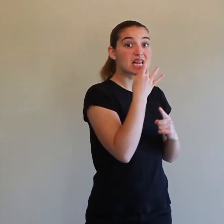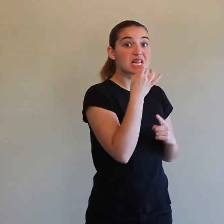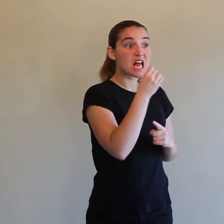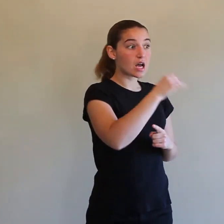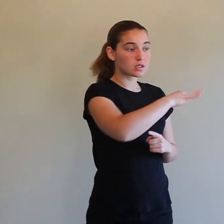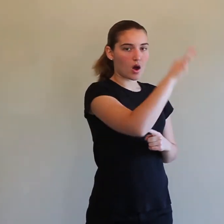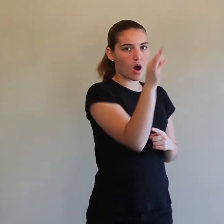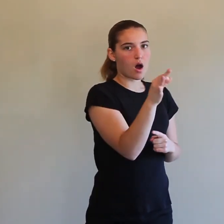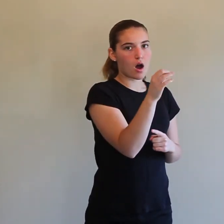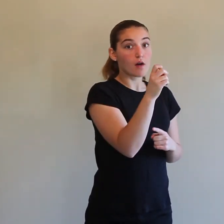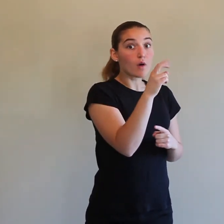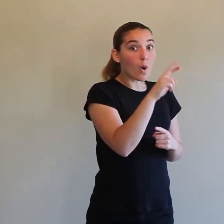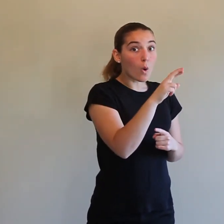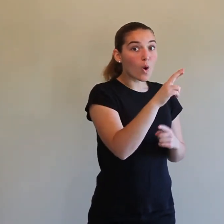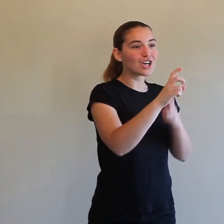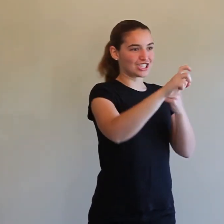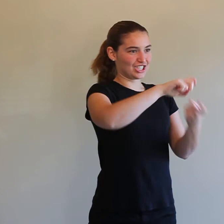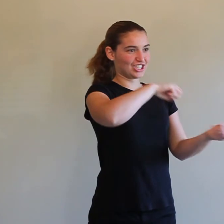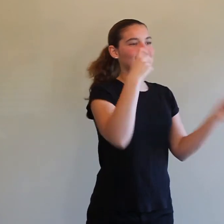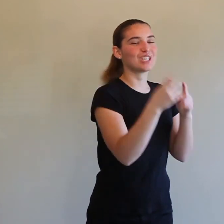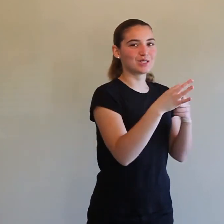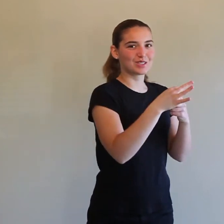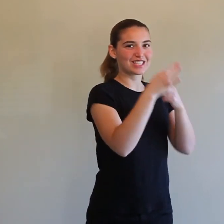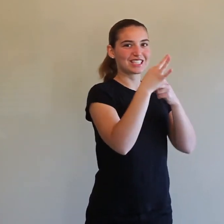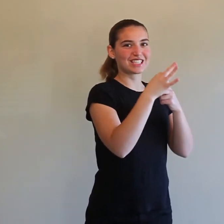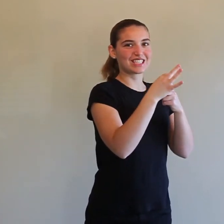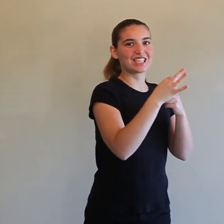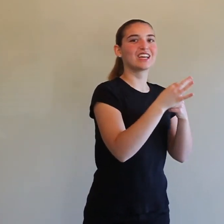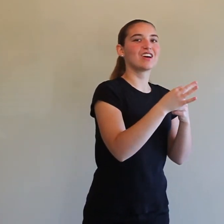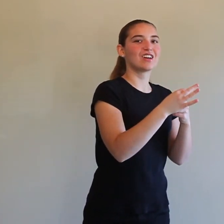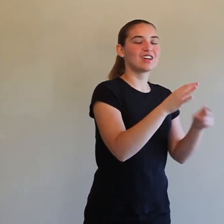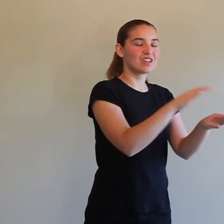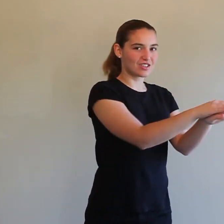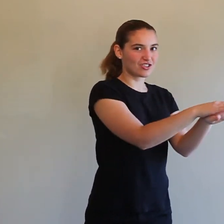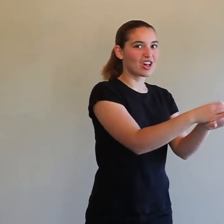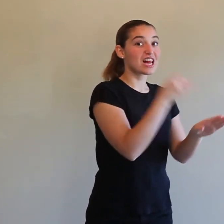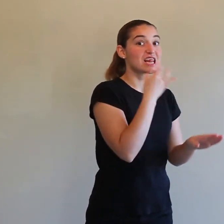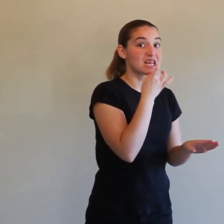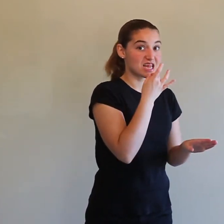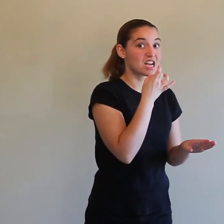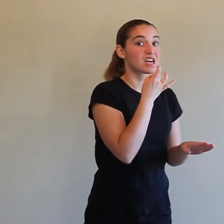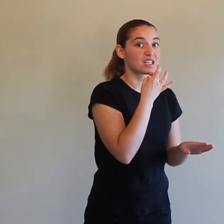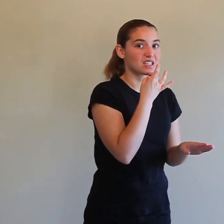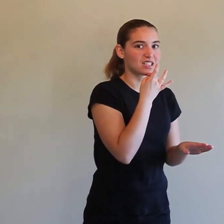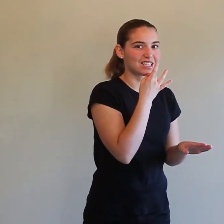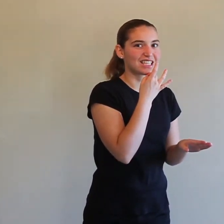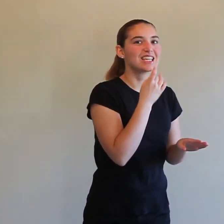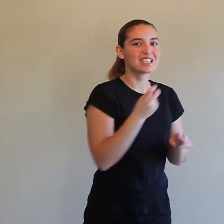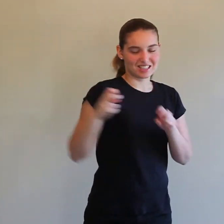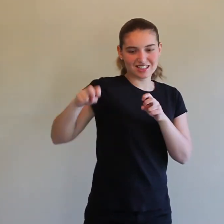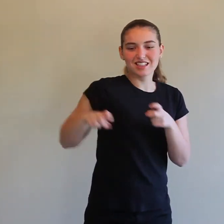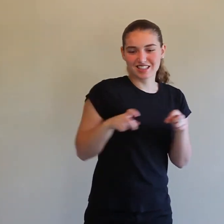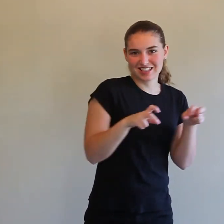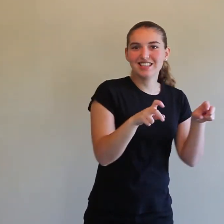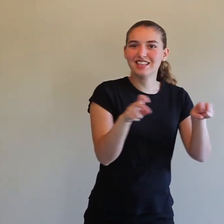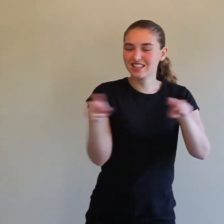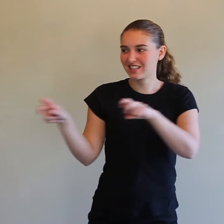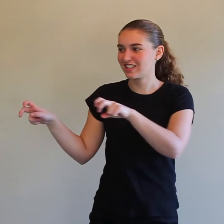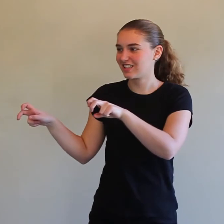staying at a beachfront hotel or if you live along the coastline, one of the simplest things you can do to help them is to turn off your lights at